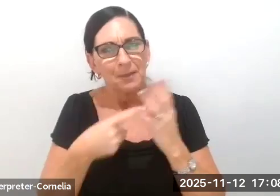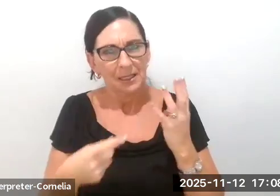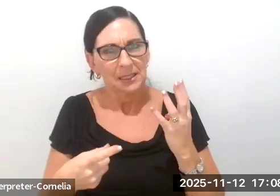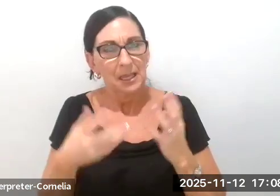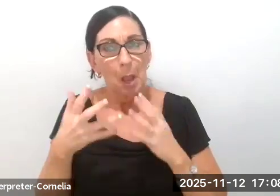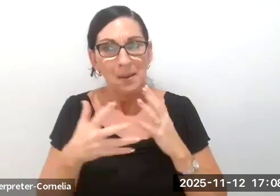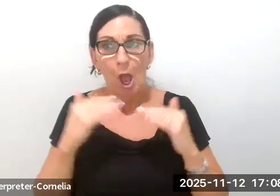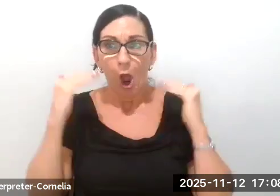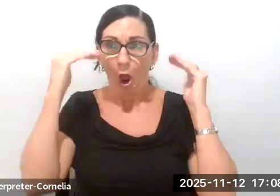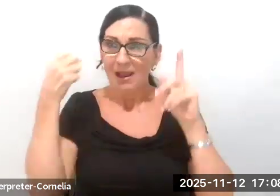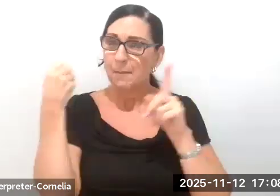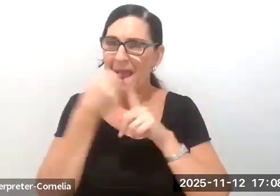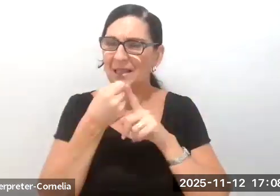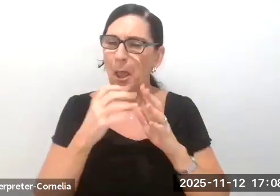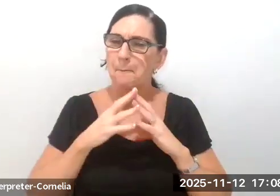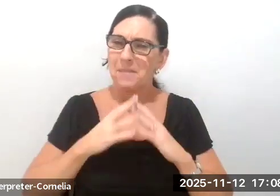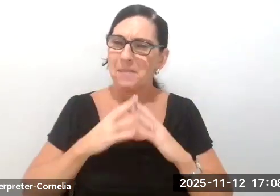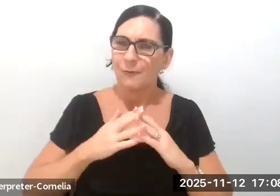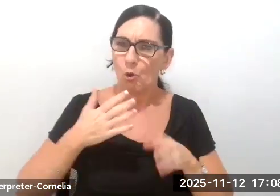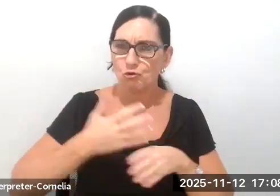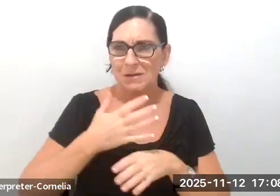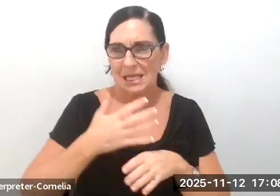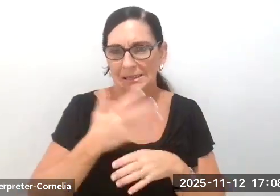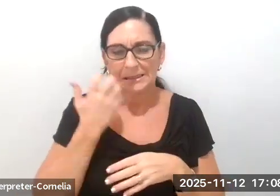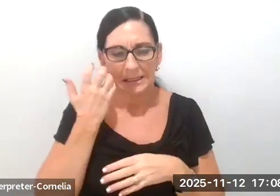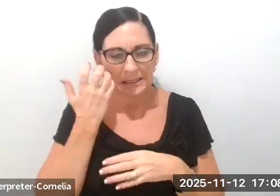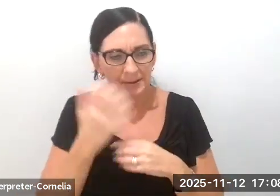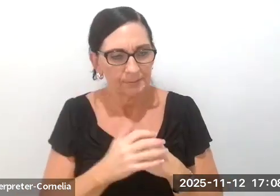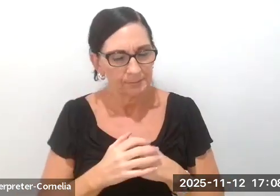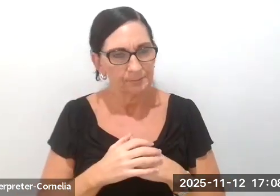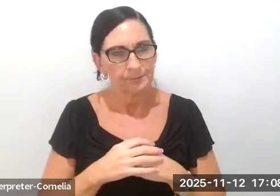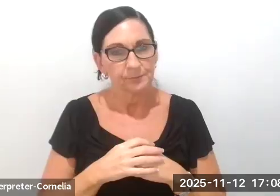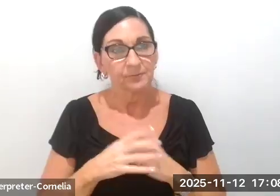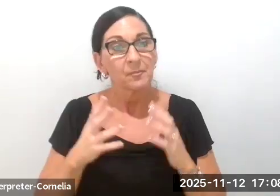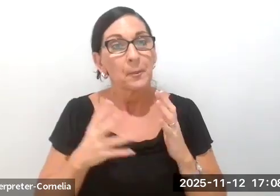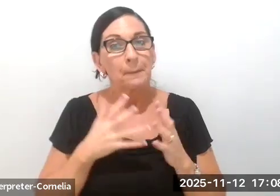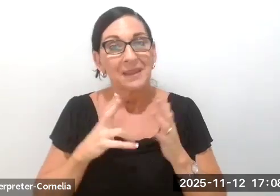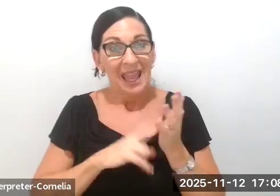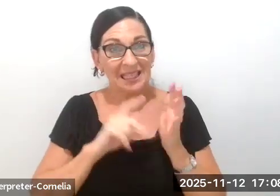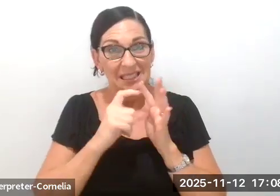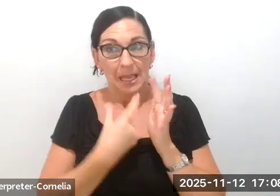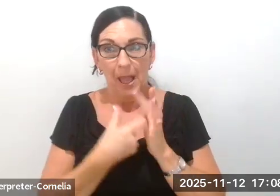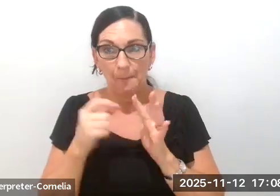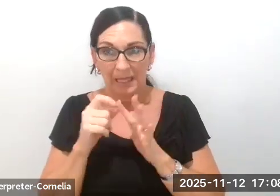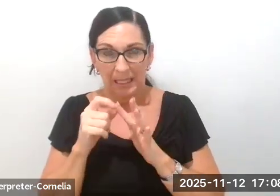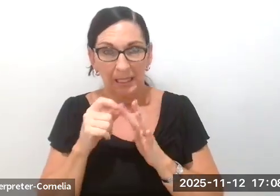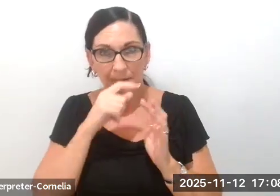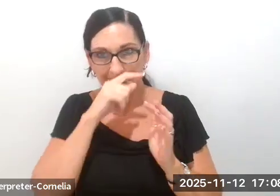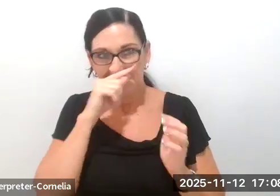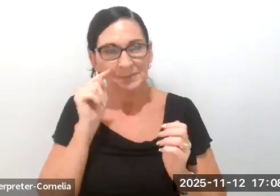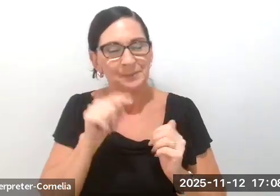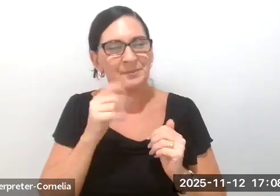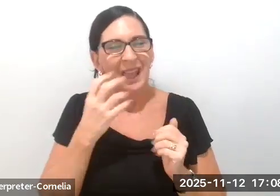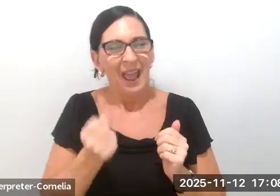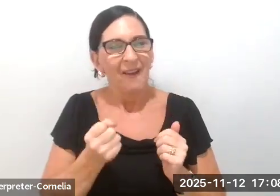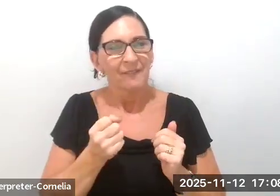and meaningful careers. So the NDRP has a number